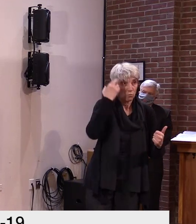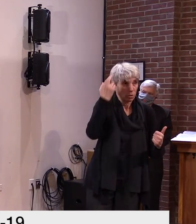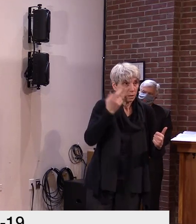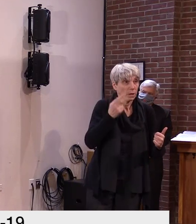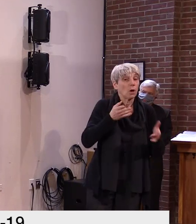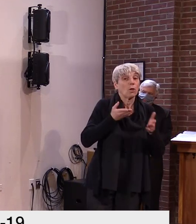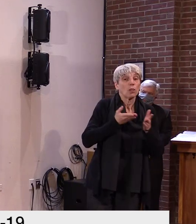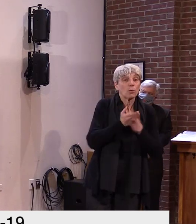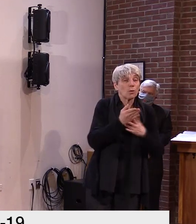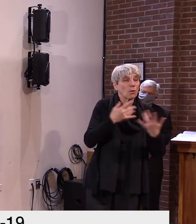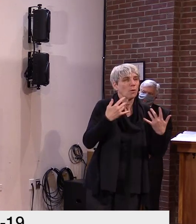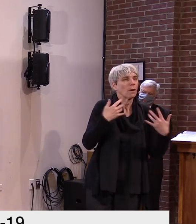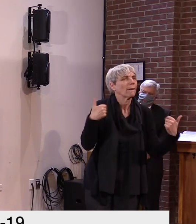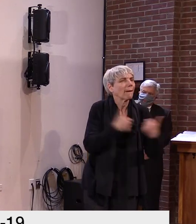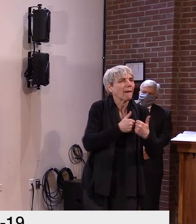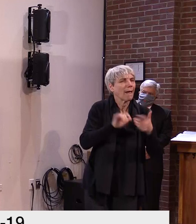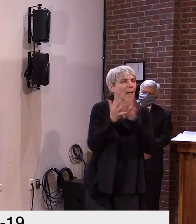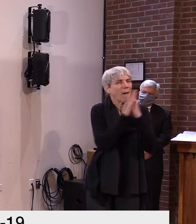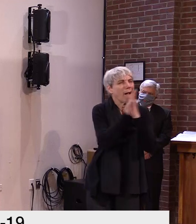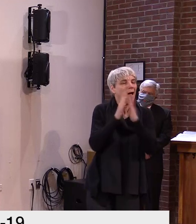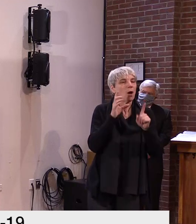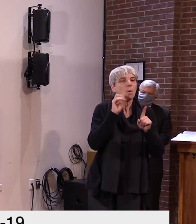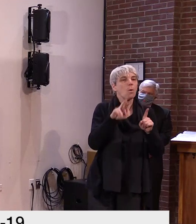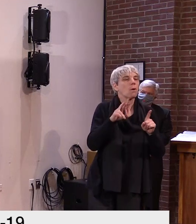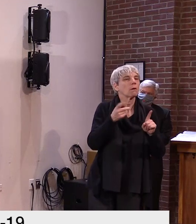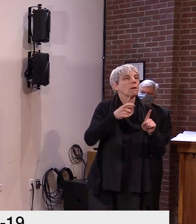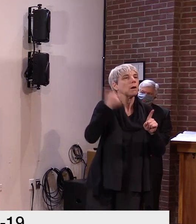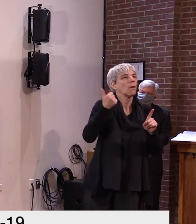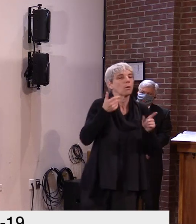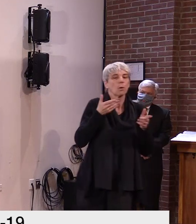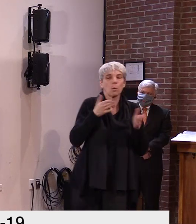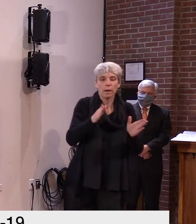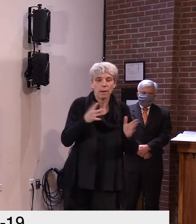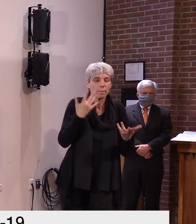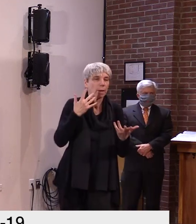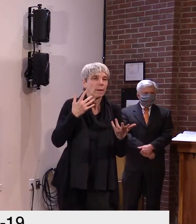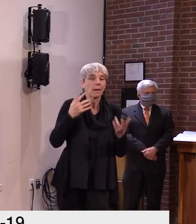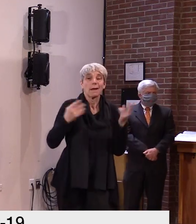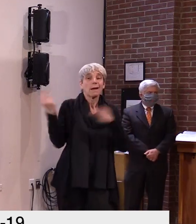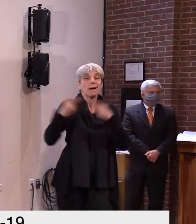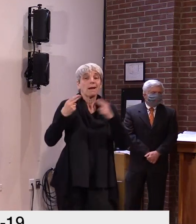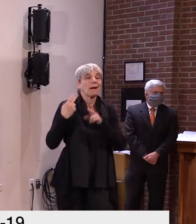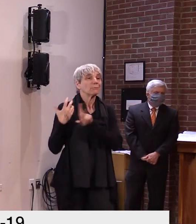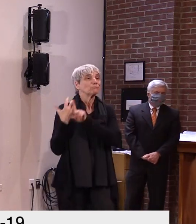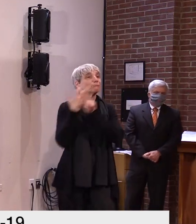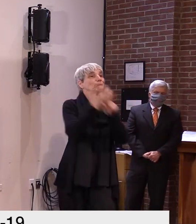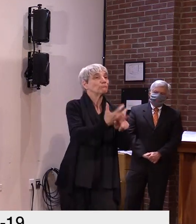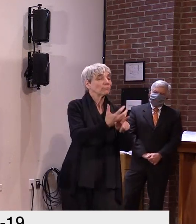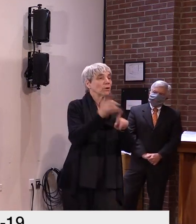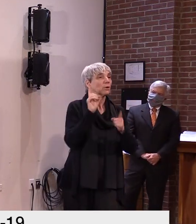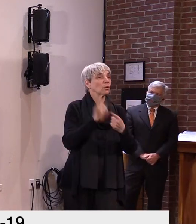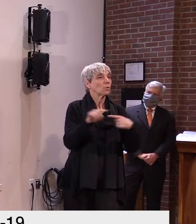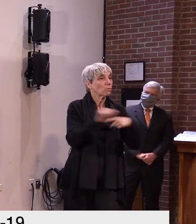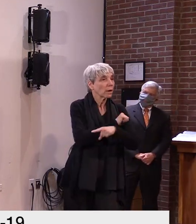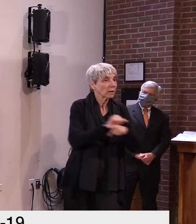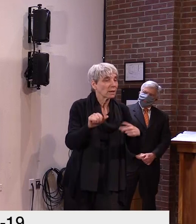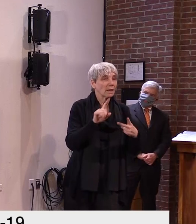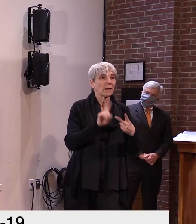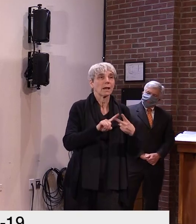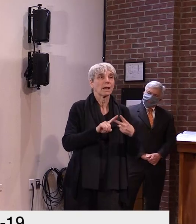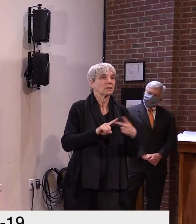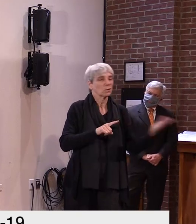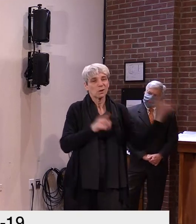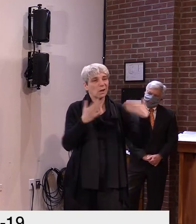to activities incidental to the sport, such as carpooling to practices, travel to a game,